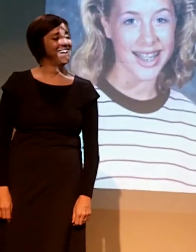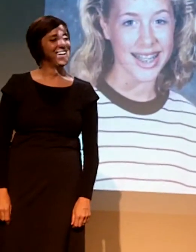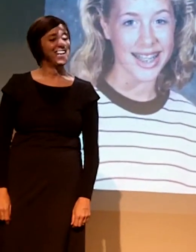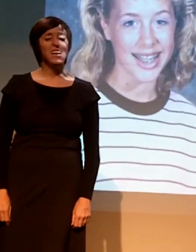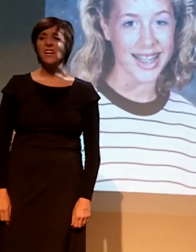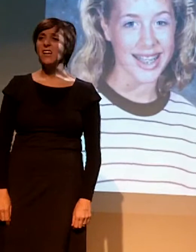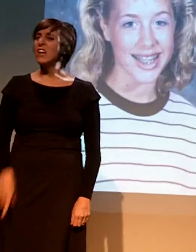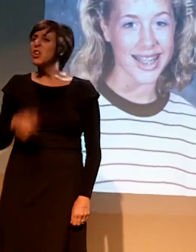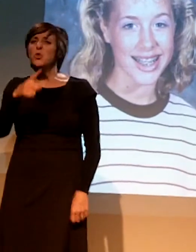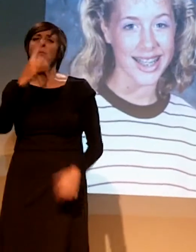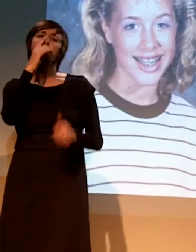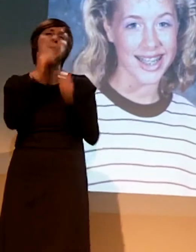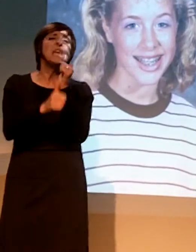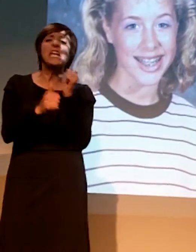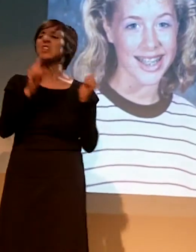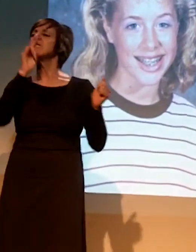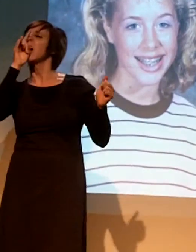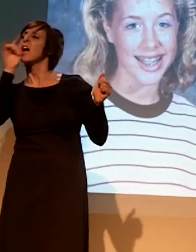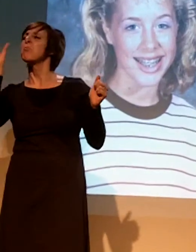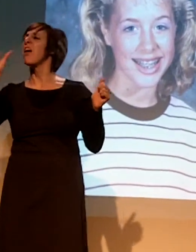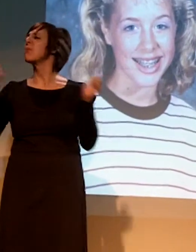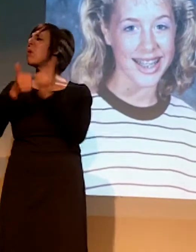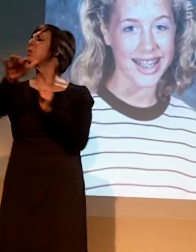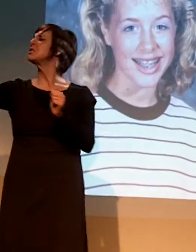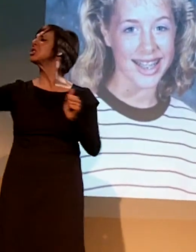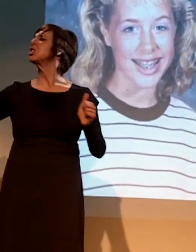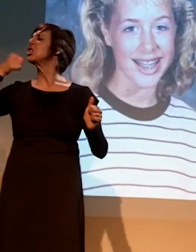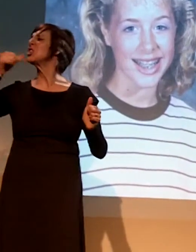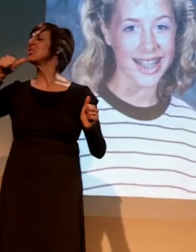You're not mean or stuck up like most girls